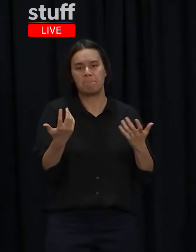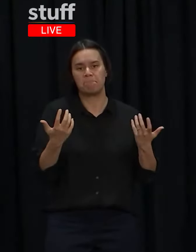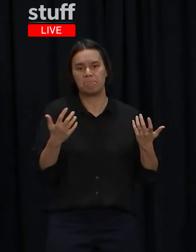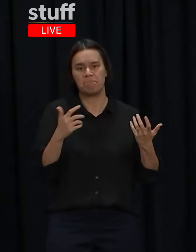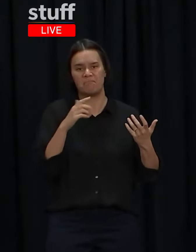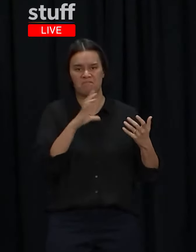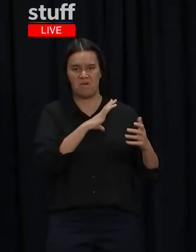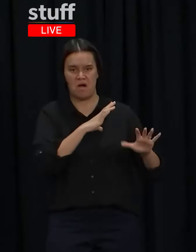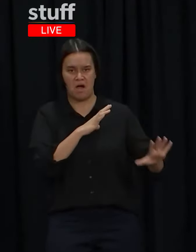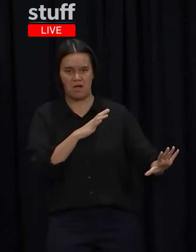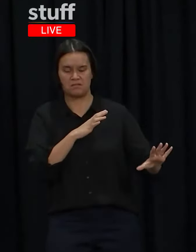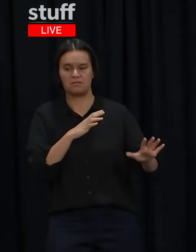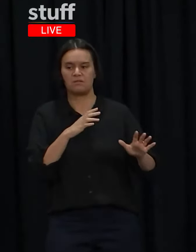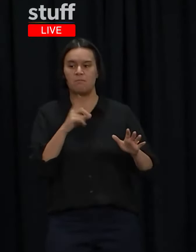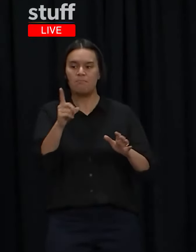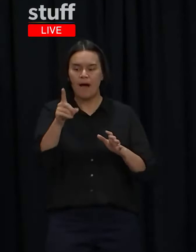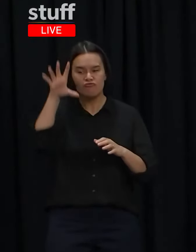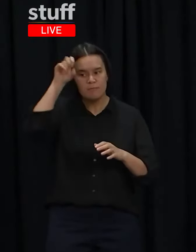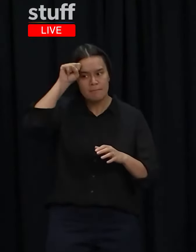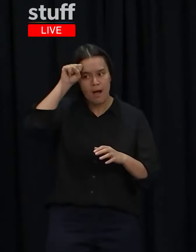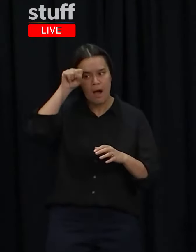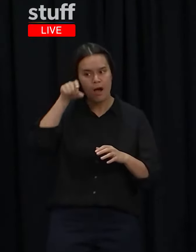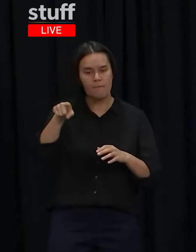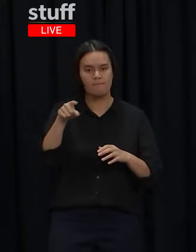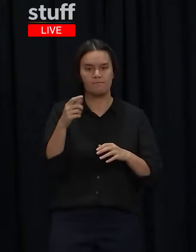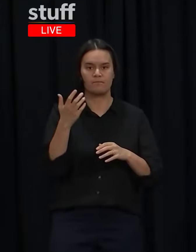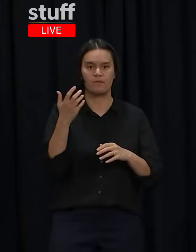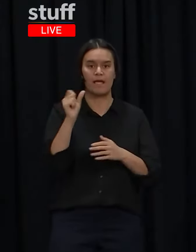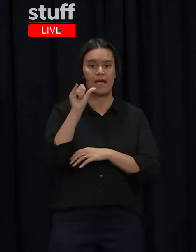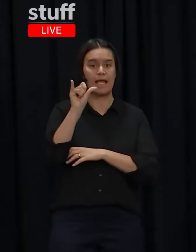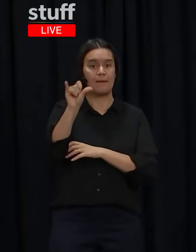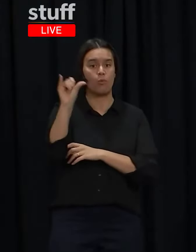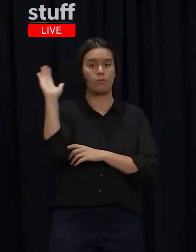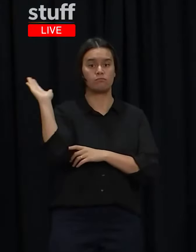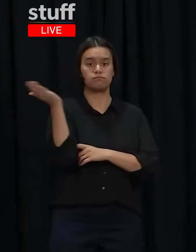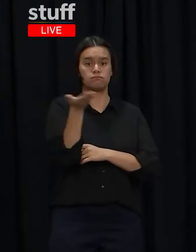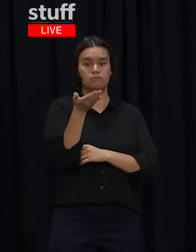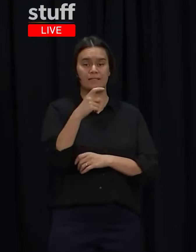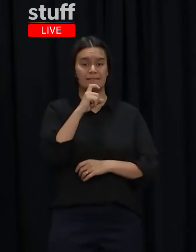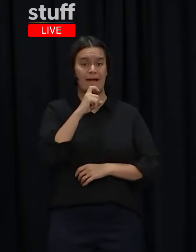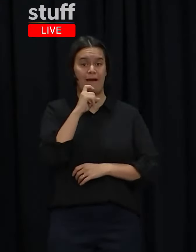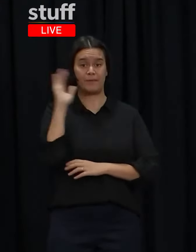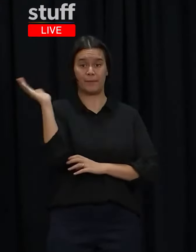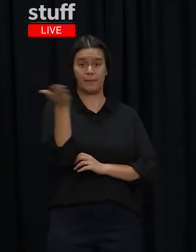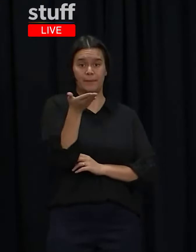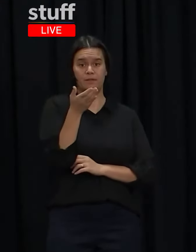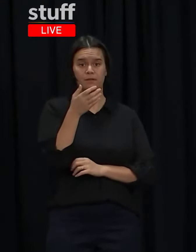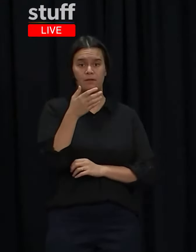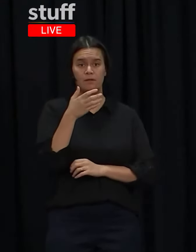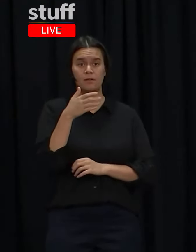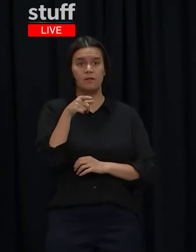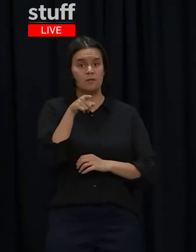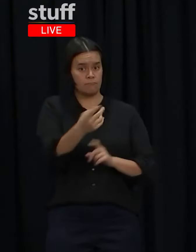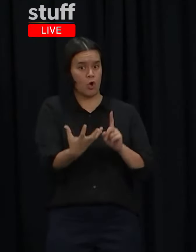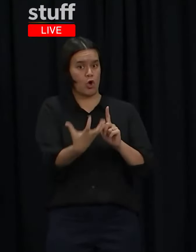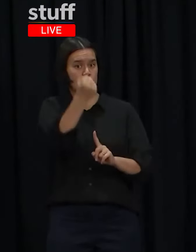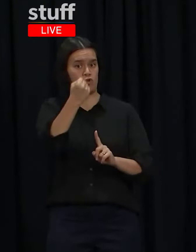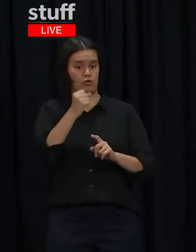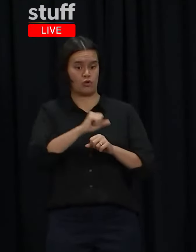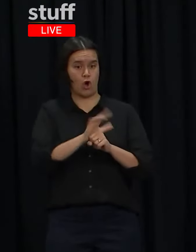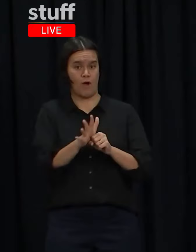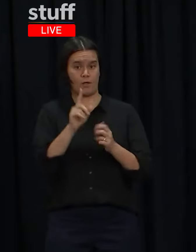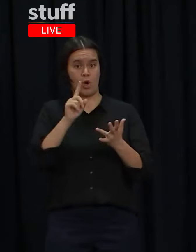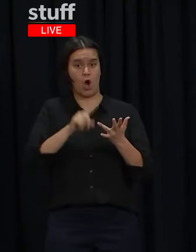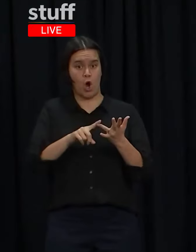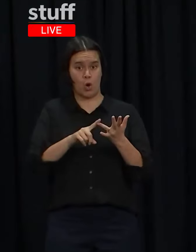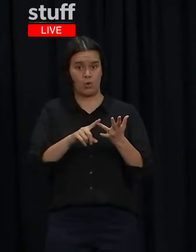infected crew member took out quite a number of their crew, I think around 40, and that one infection had quite an impact. So